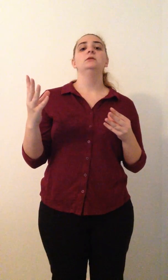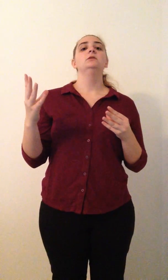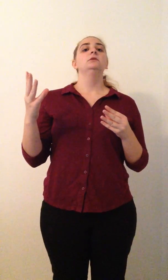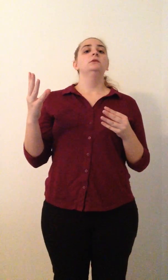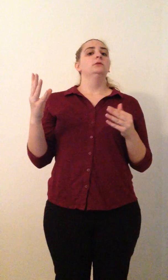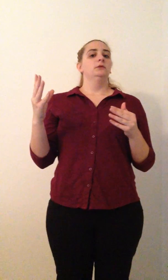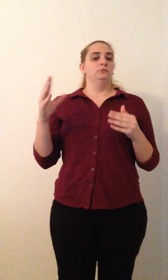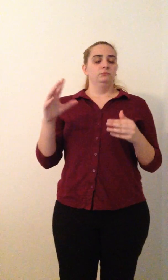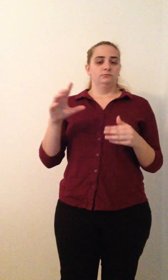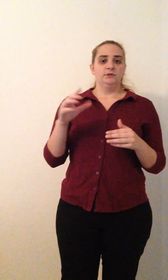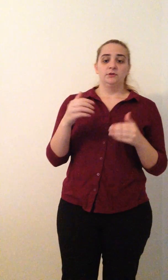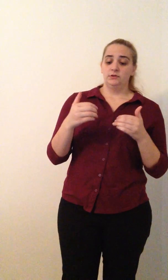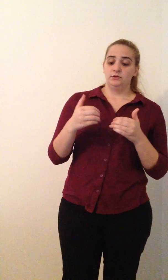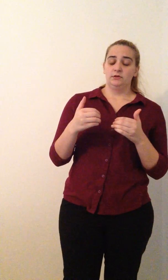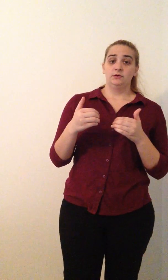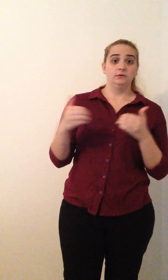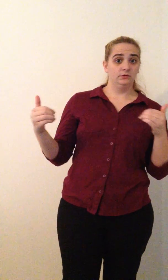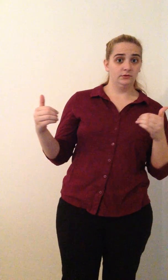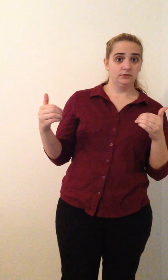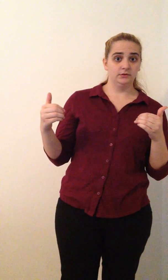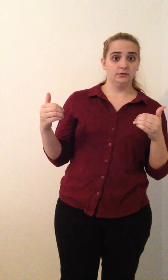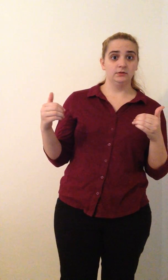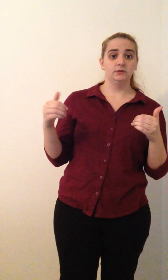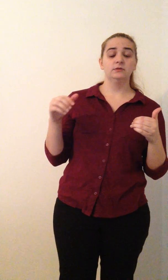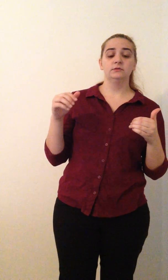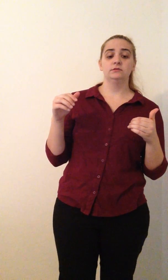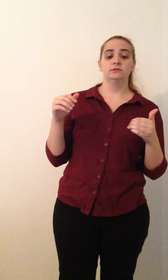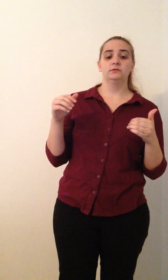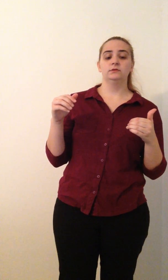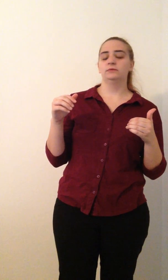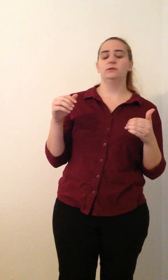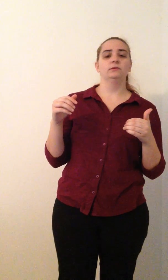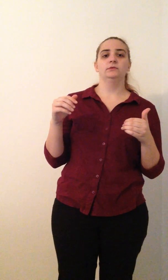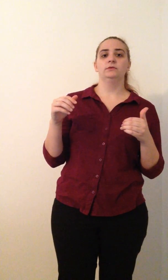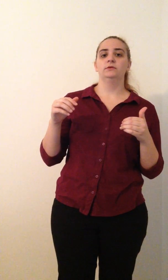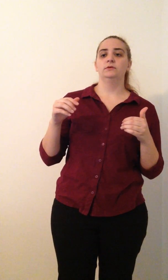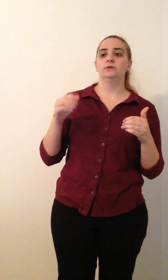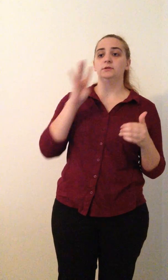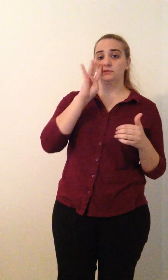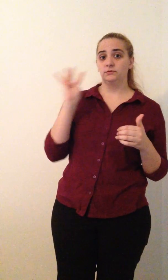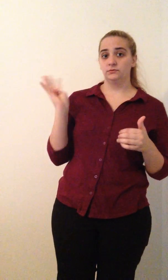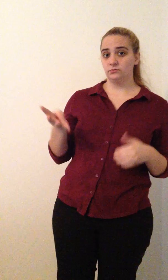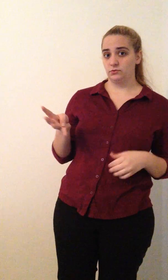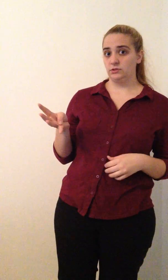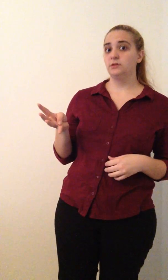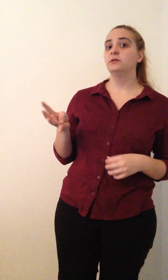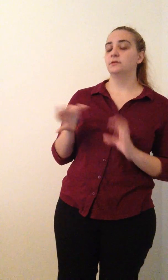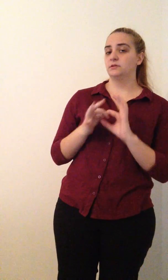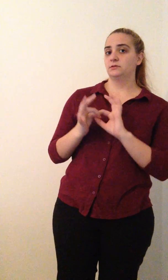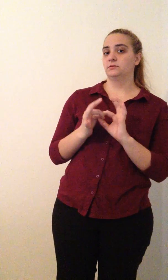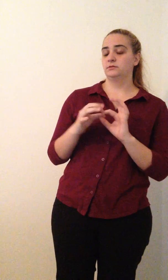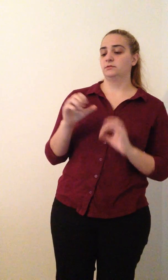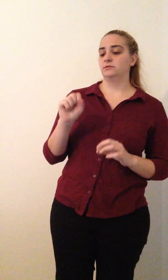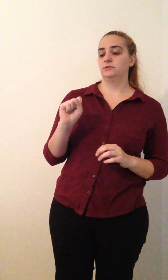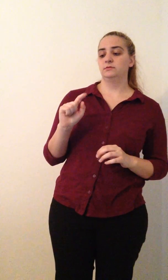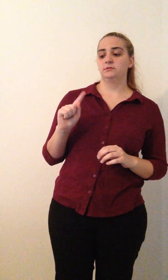style people and how they act and what it's like for them, and then I'm going to go into the anxious. I think you guys are going to find this really helpful.